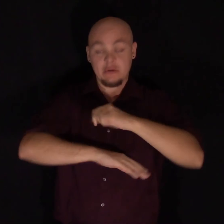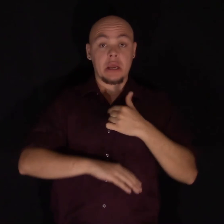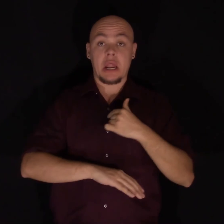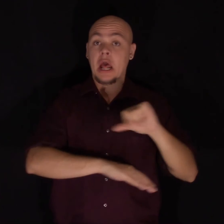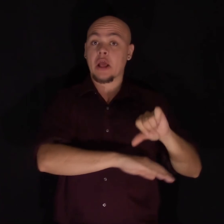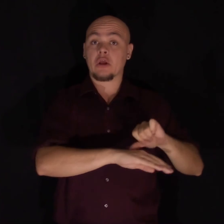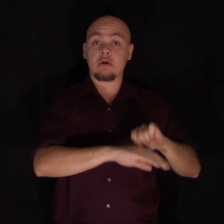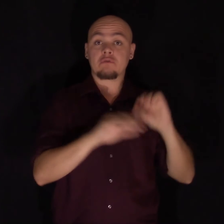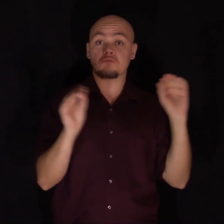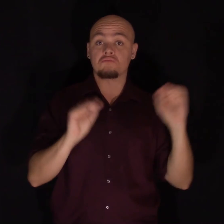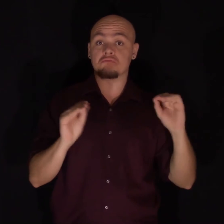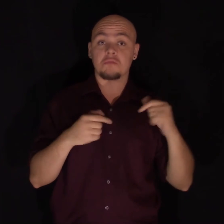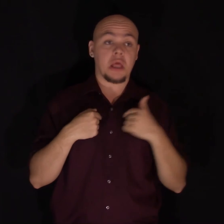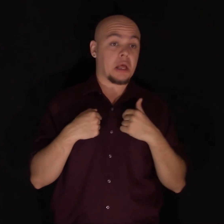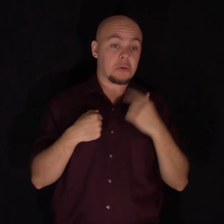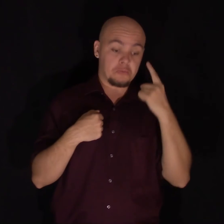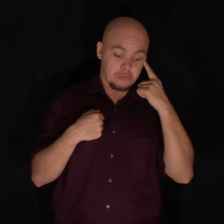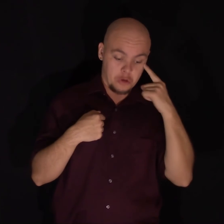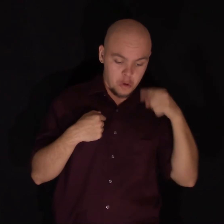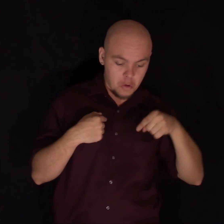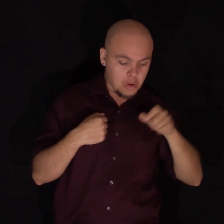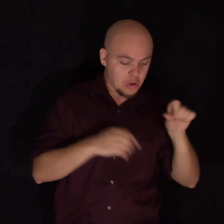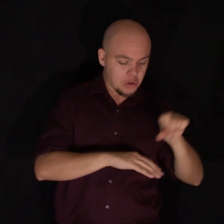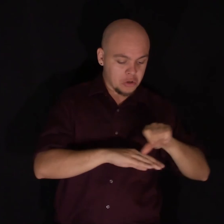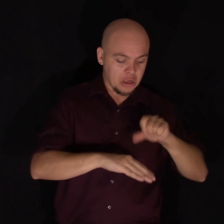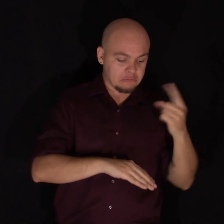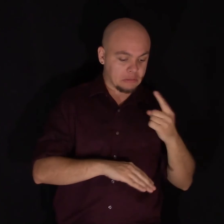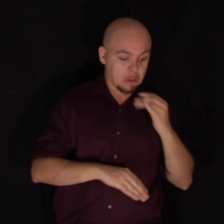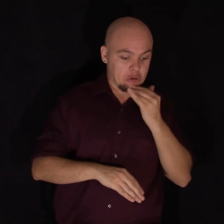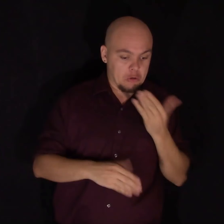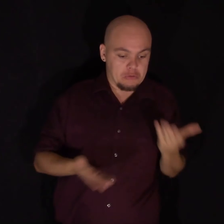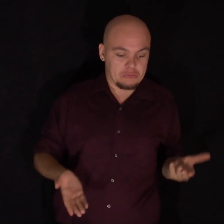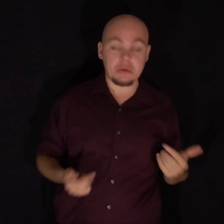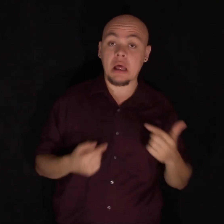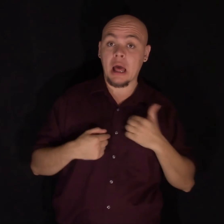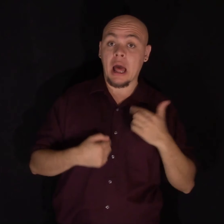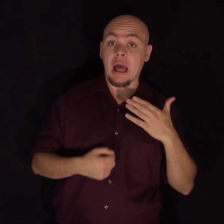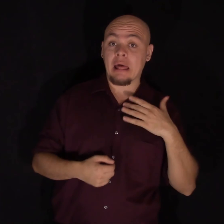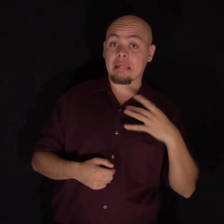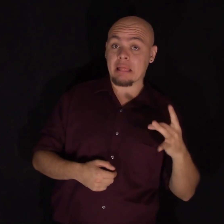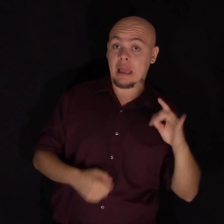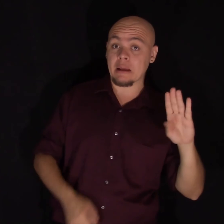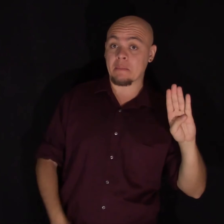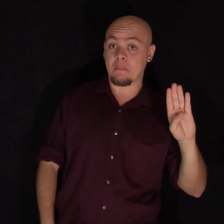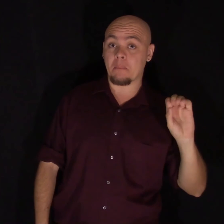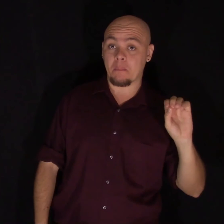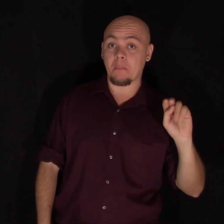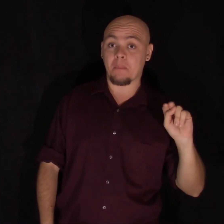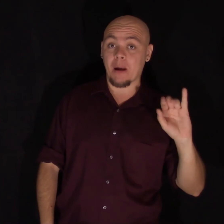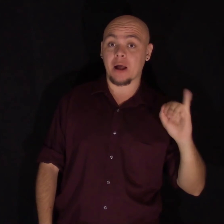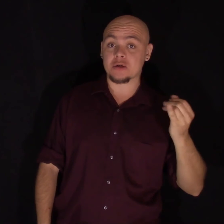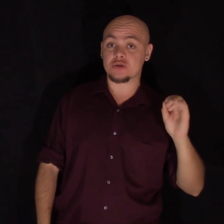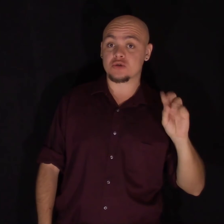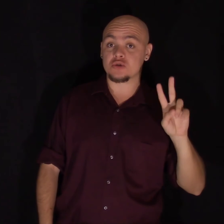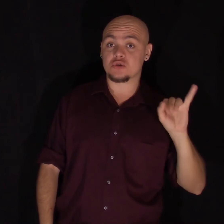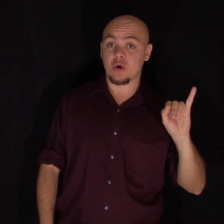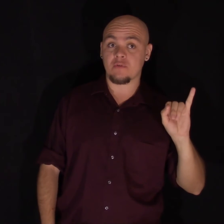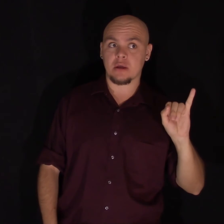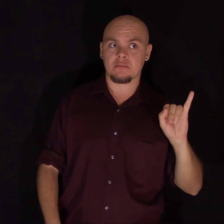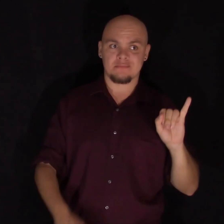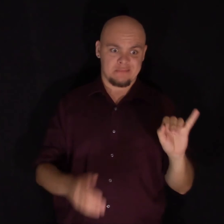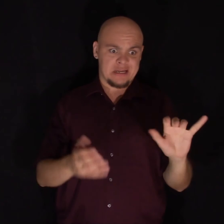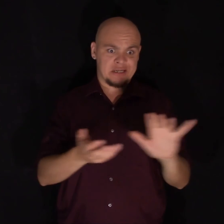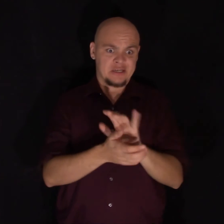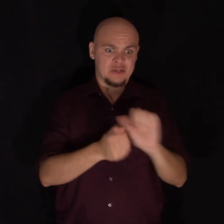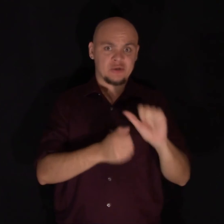because I couldn't think of anything to carve. I mean, I liked Bon Jovi as much as the next girl, but not enough to deface school property, you